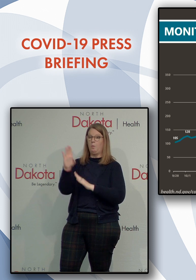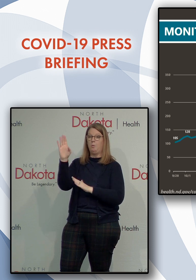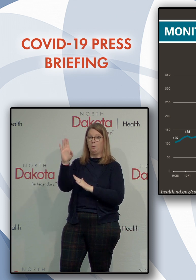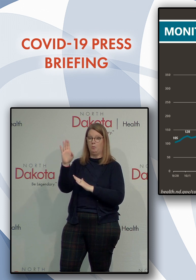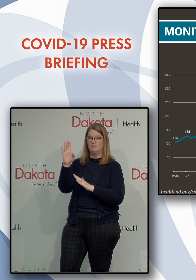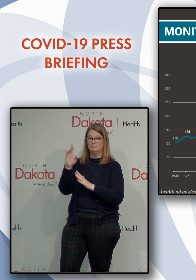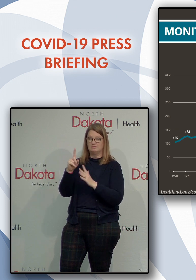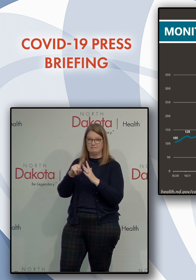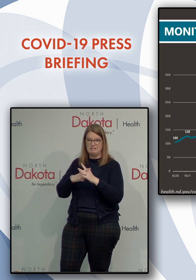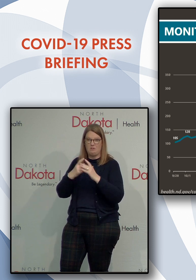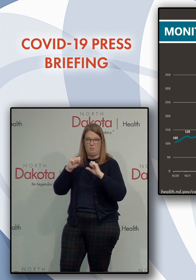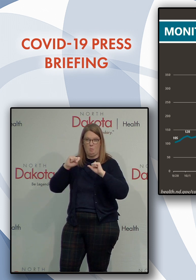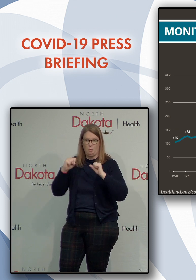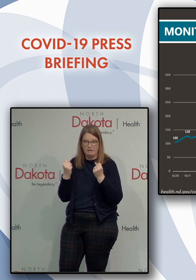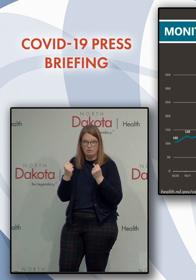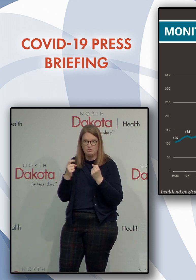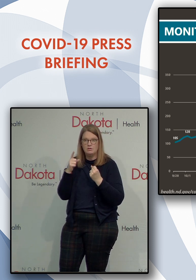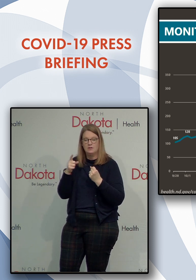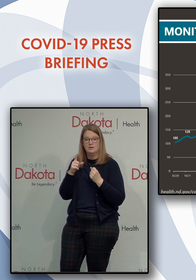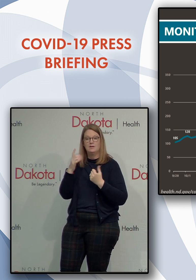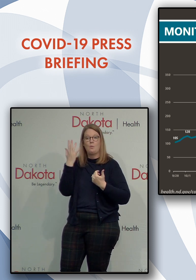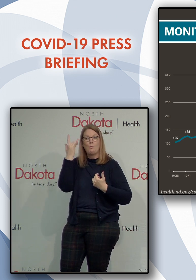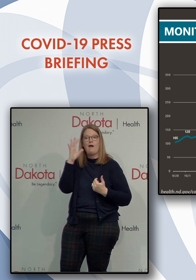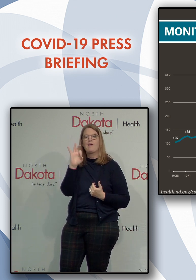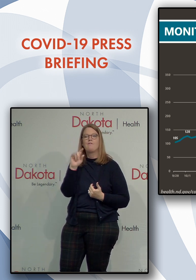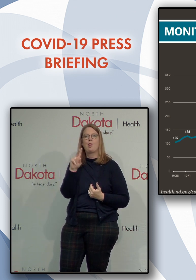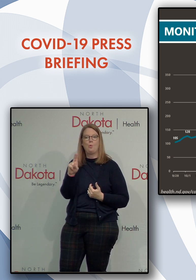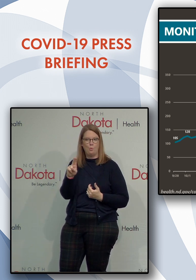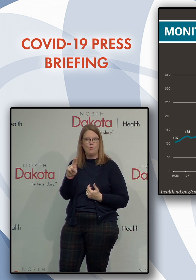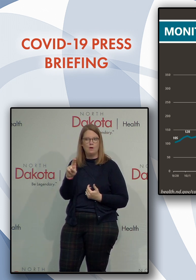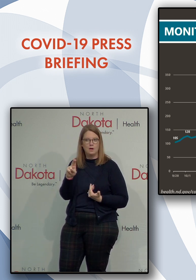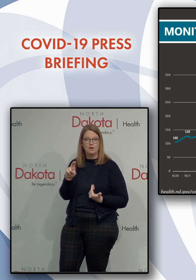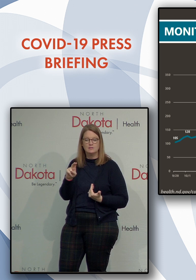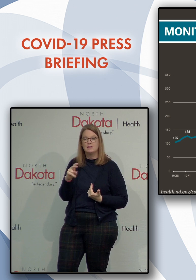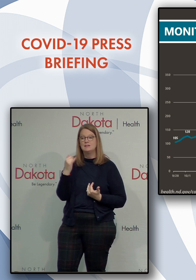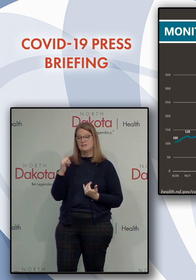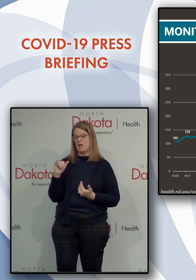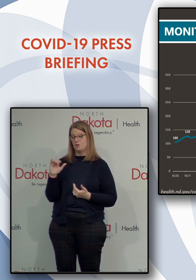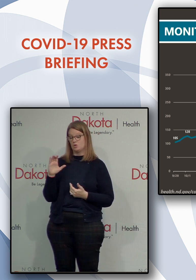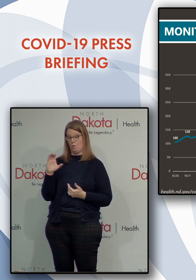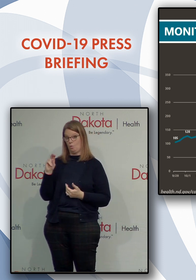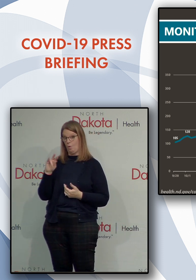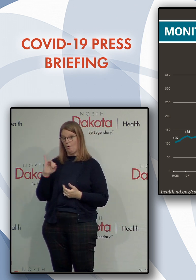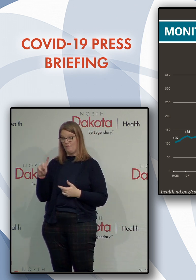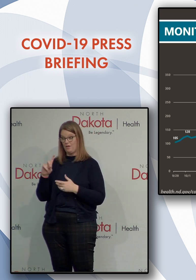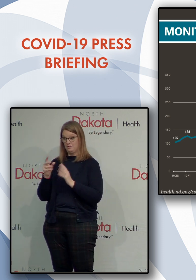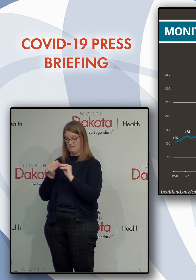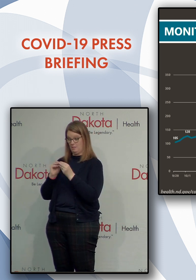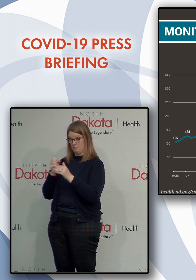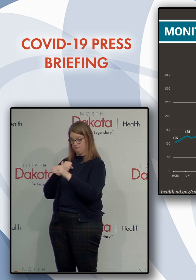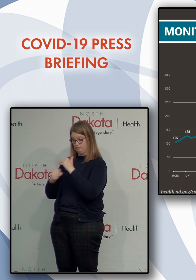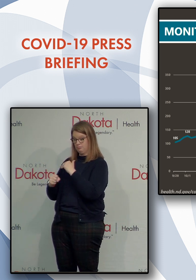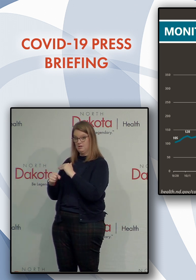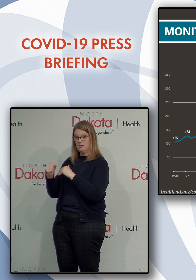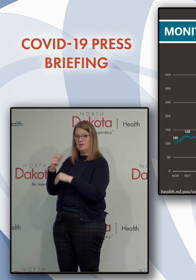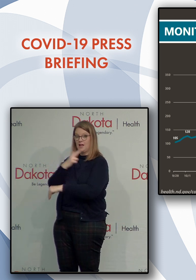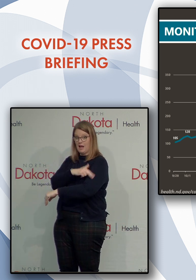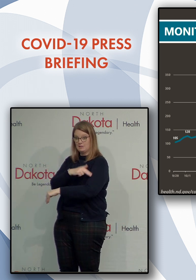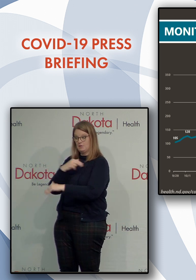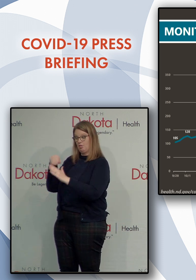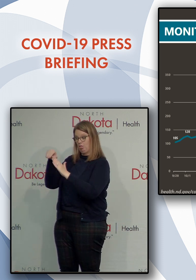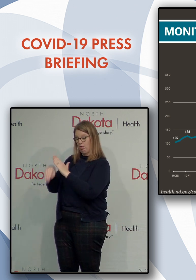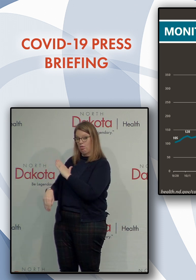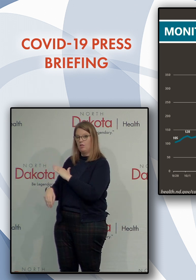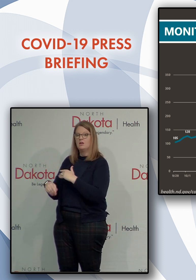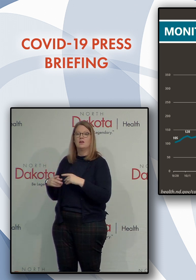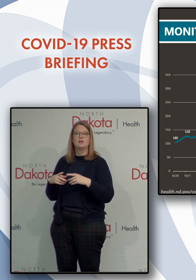heart of the winter here due to flu season. And so it's important that COVID hospitalizations are going down as other hospitalizations may